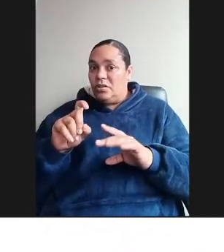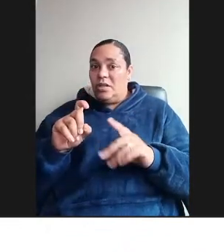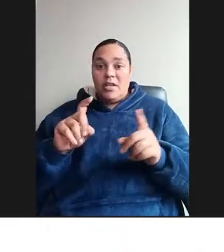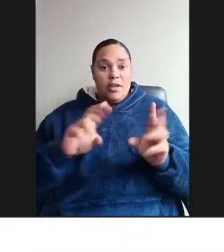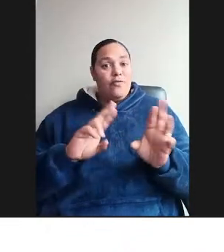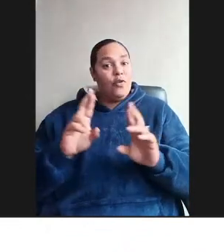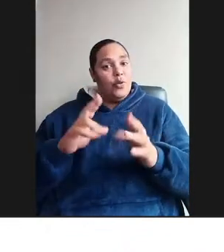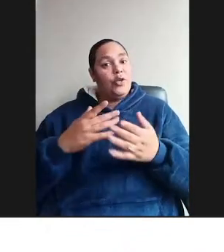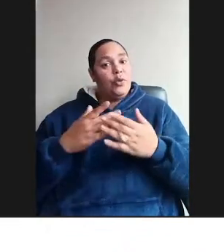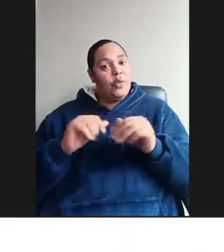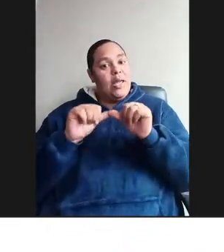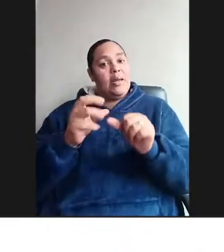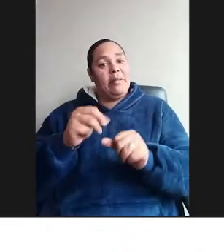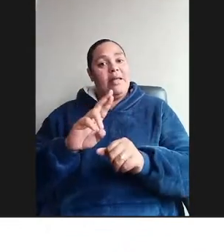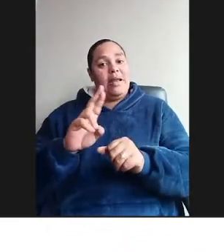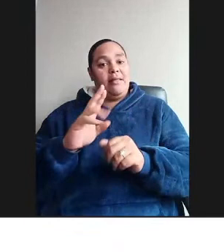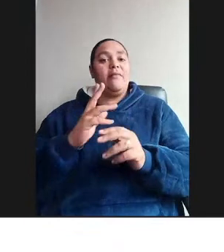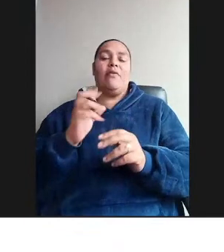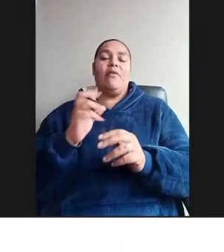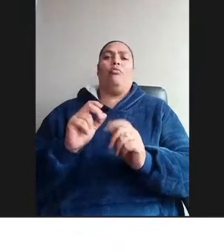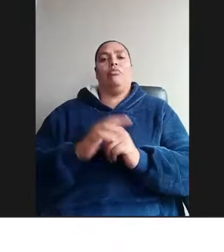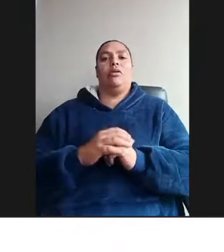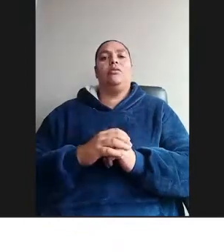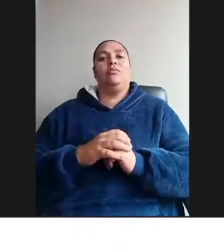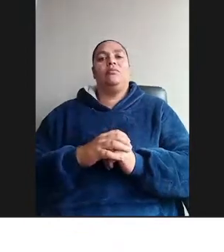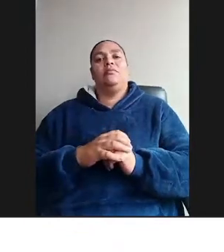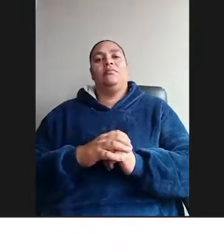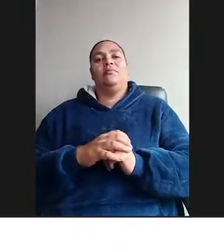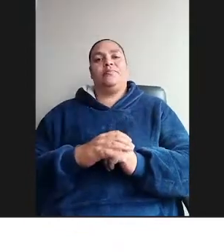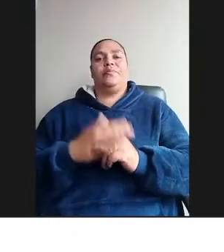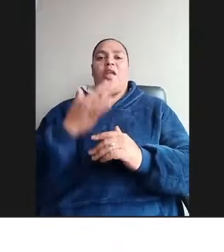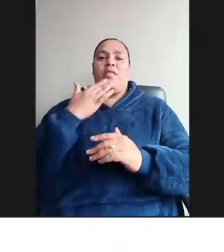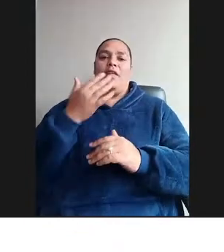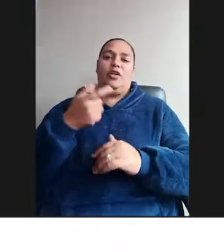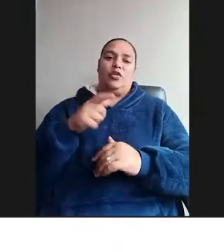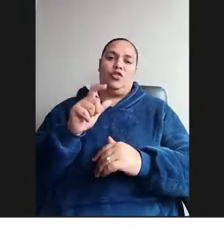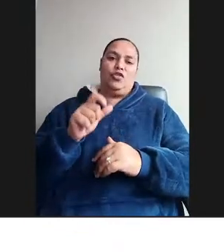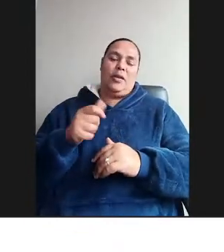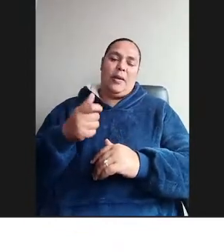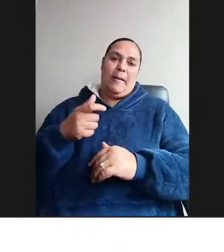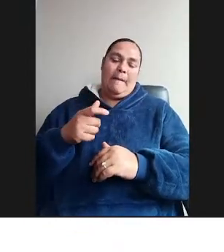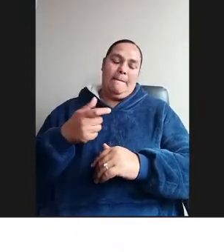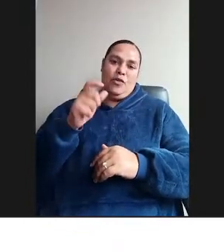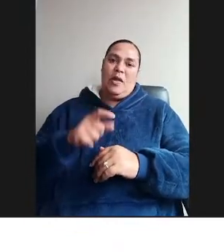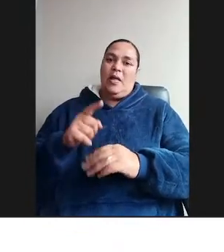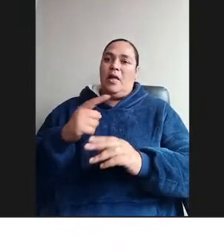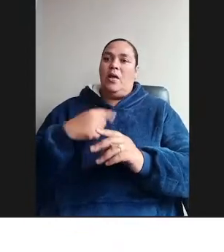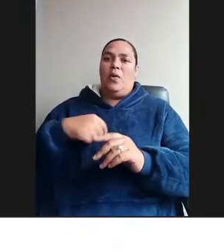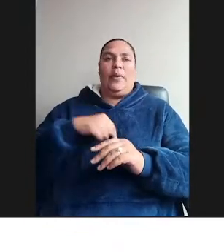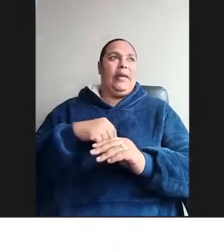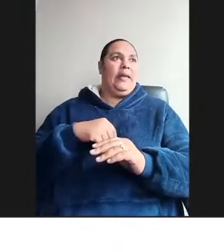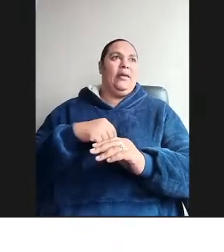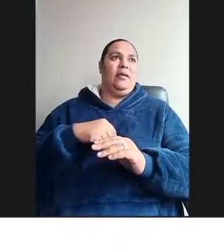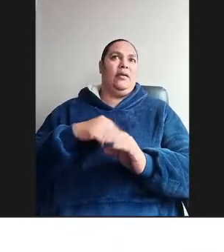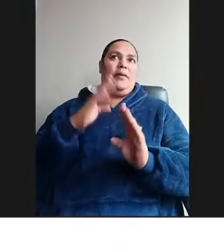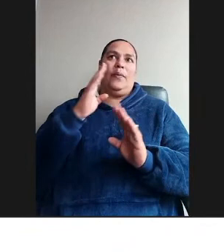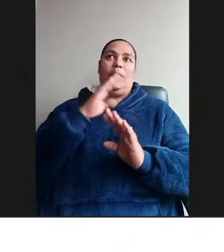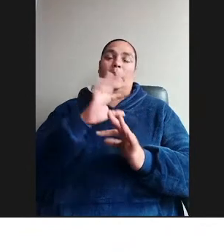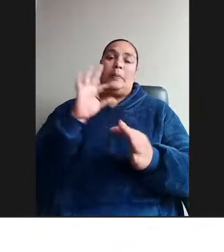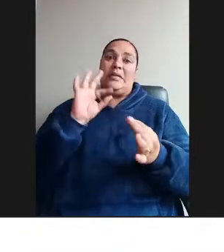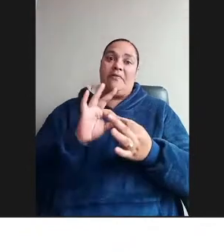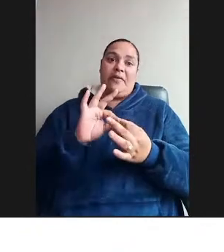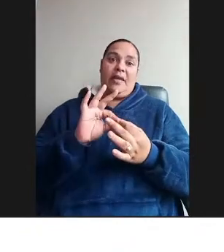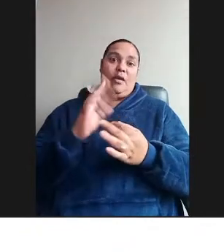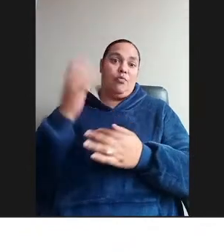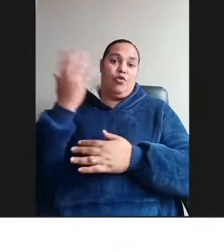Retief. Thank you. Okay. Thank you, Chairperson. There is no specific